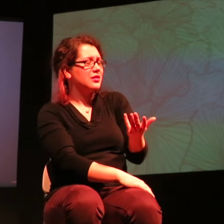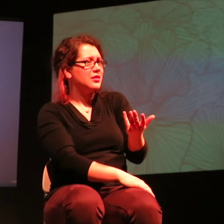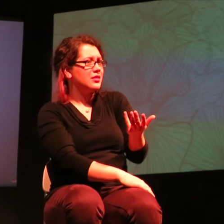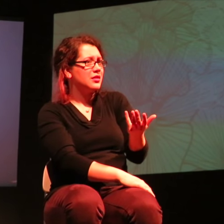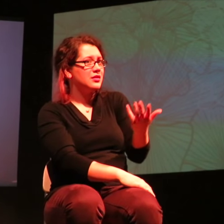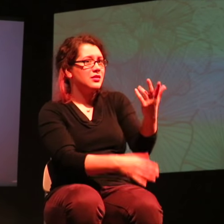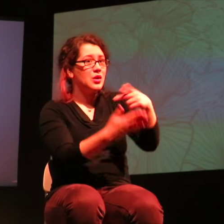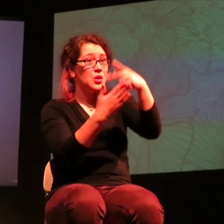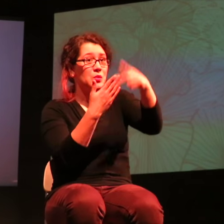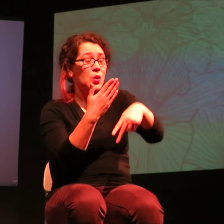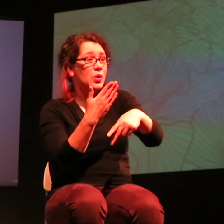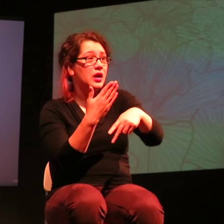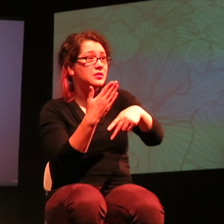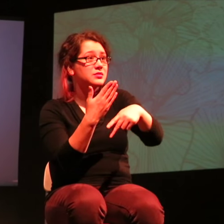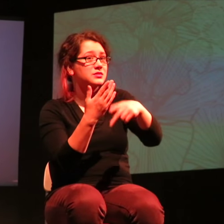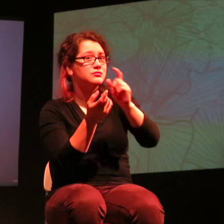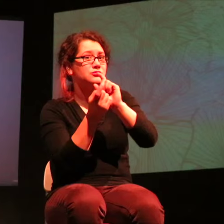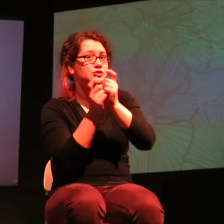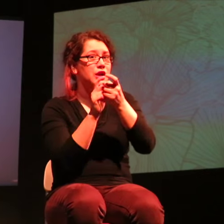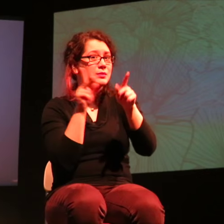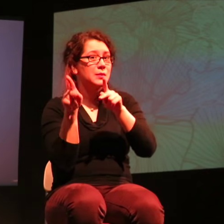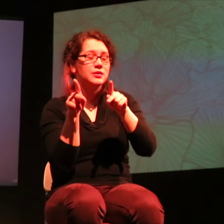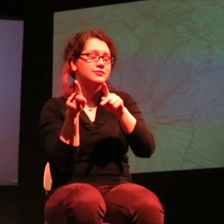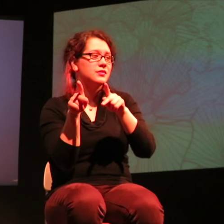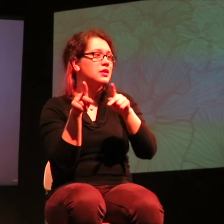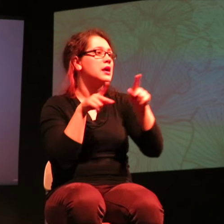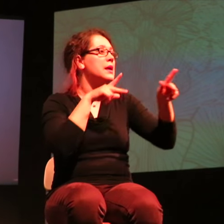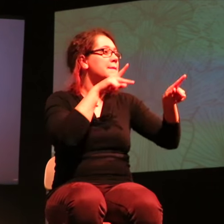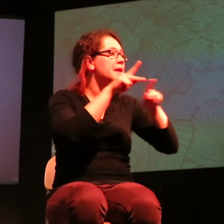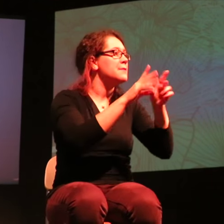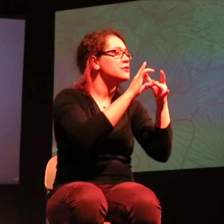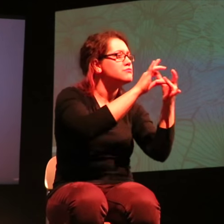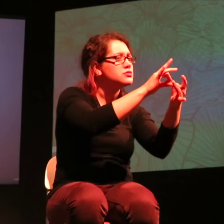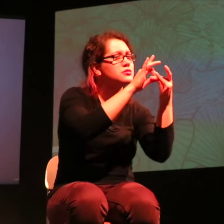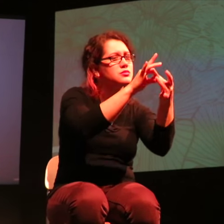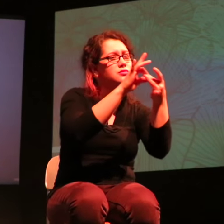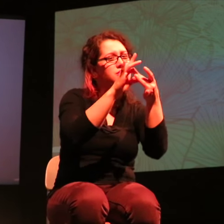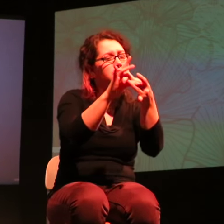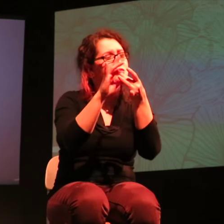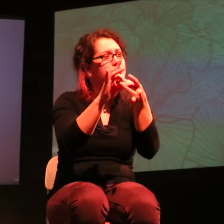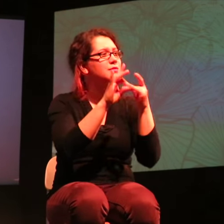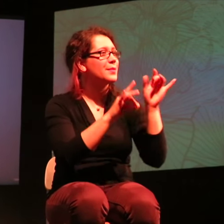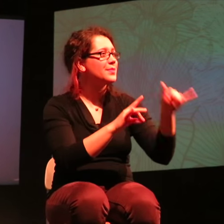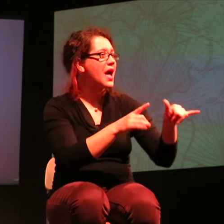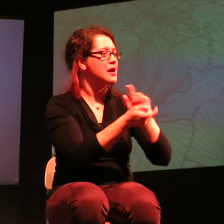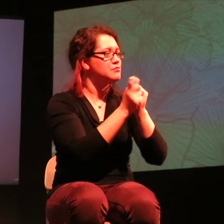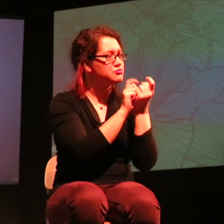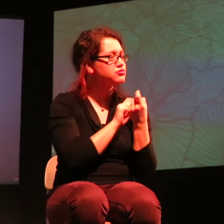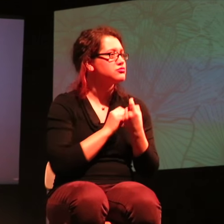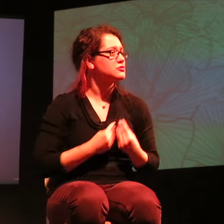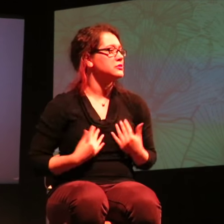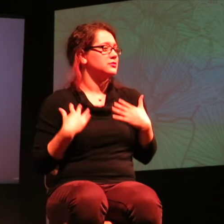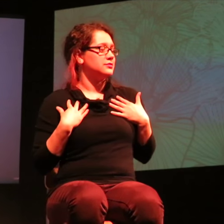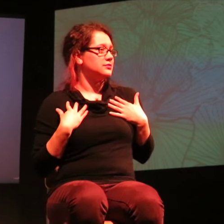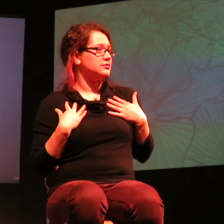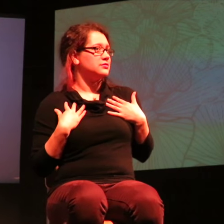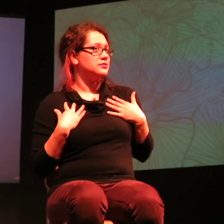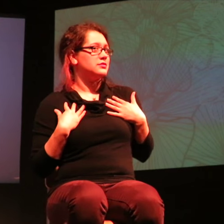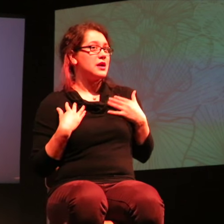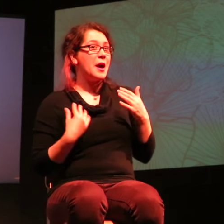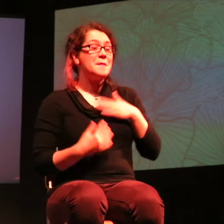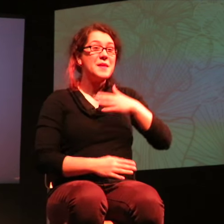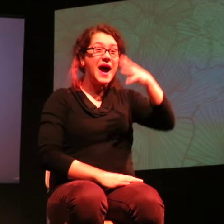because programs seldom change people, but people often change people. My dad is being mentored, and